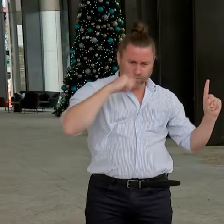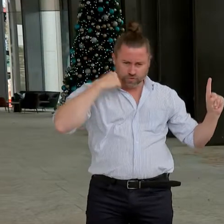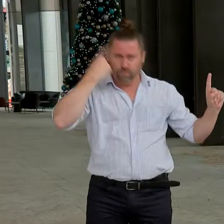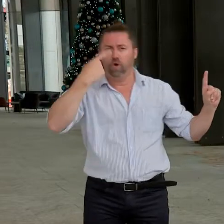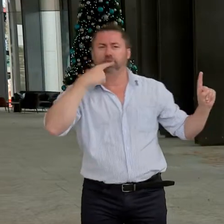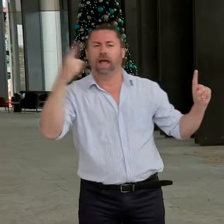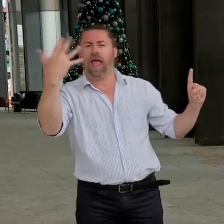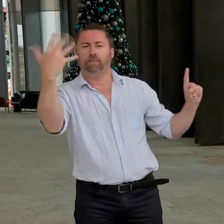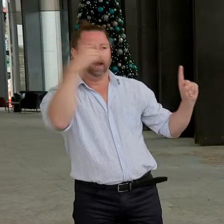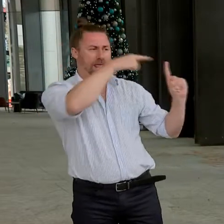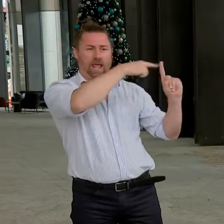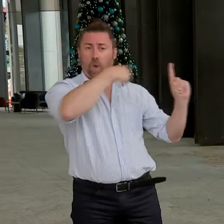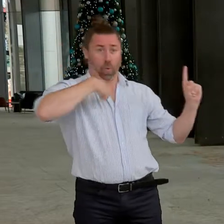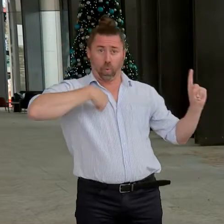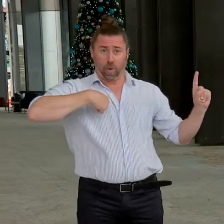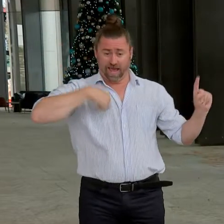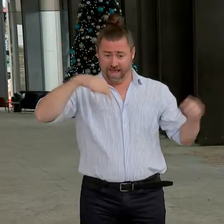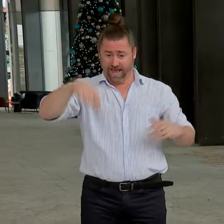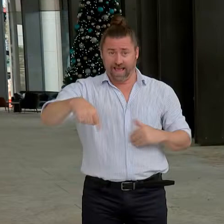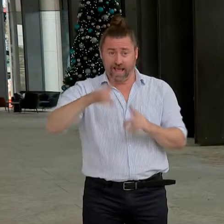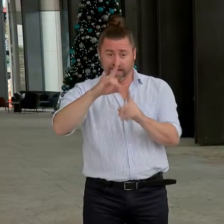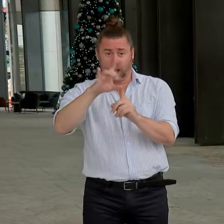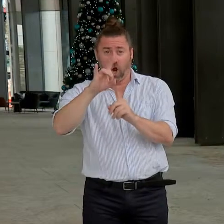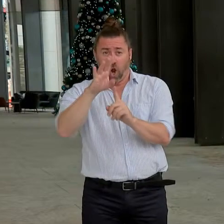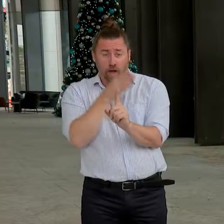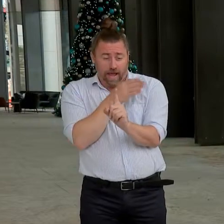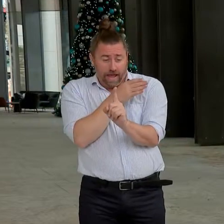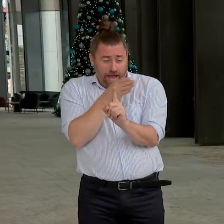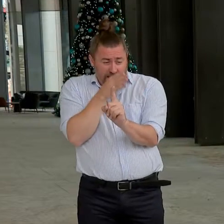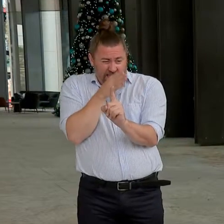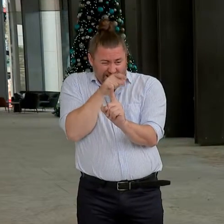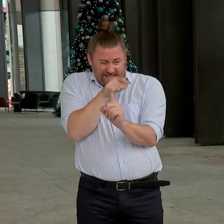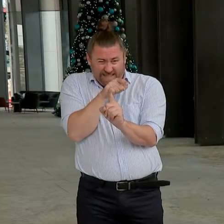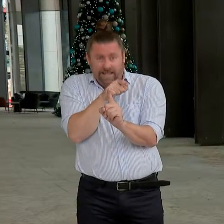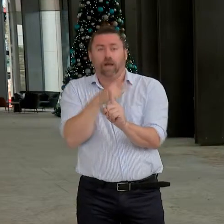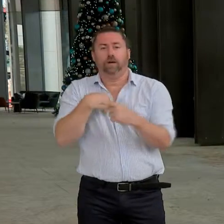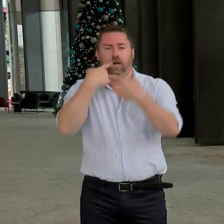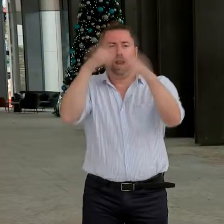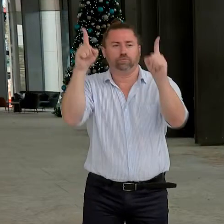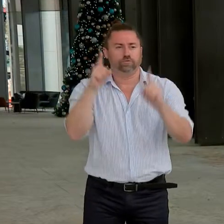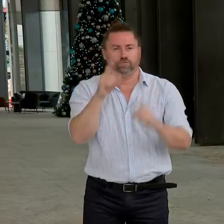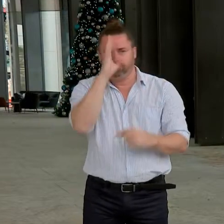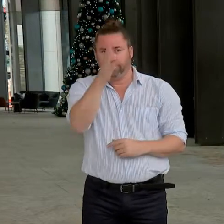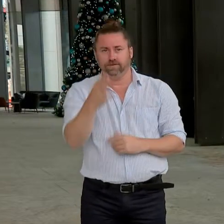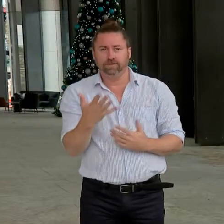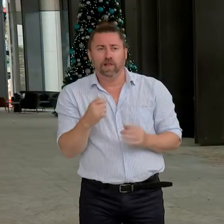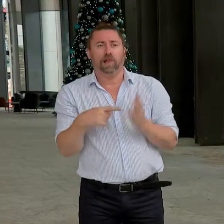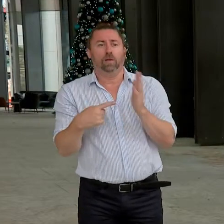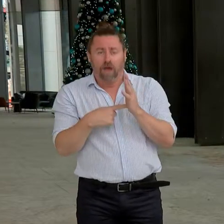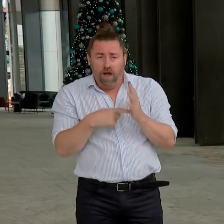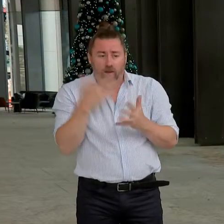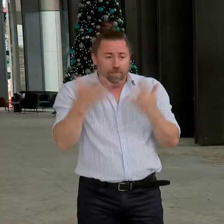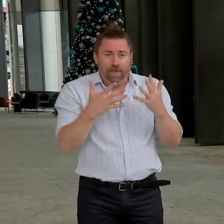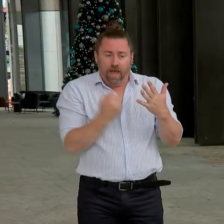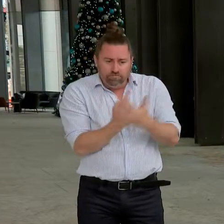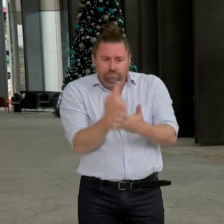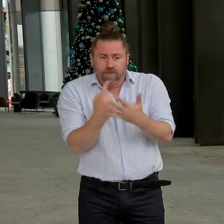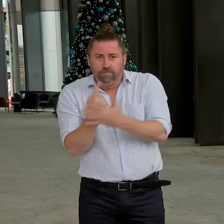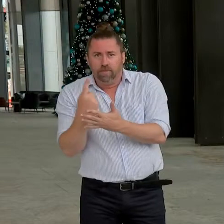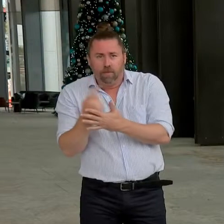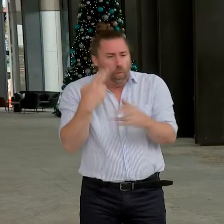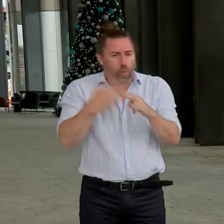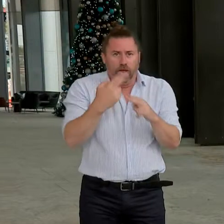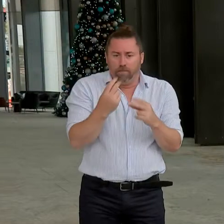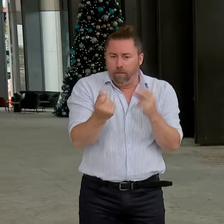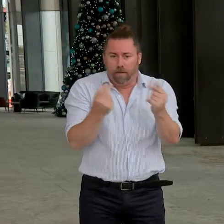our data right up to that morning before we stand up. But what that means is they are changing by the minute,